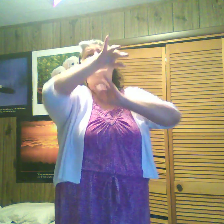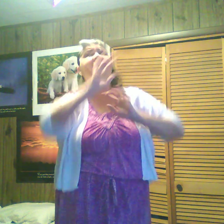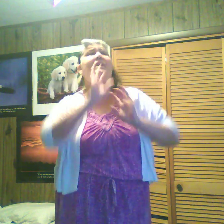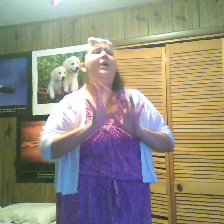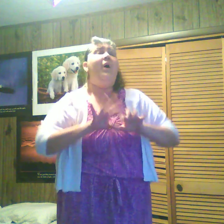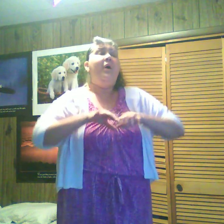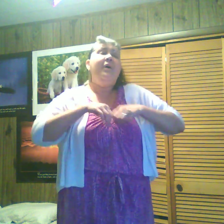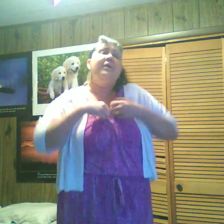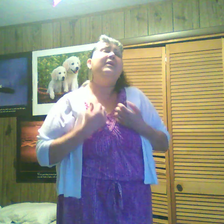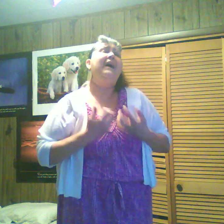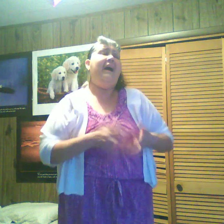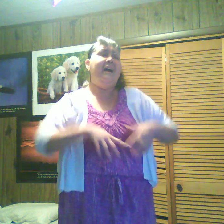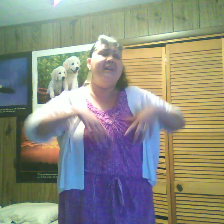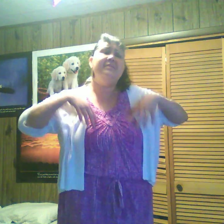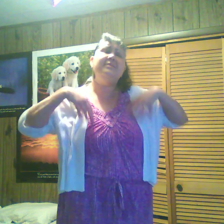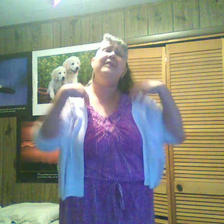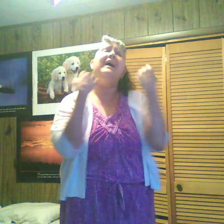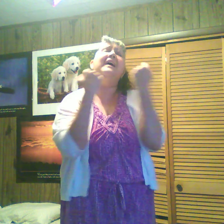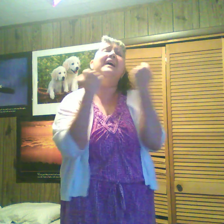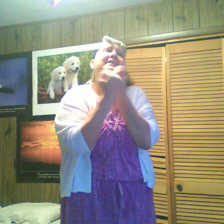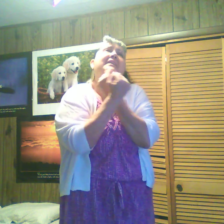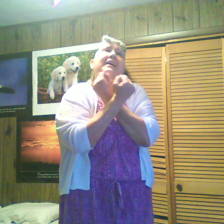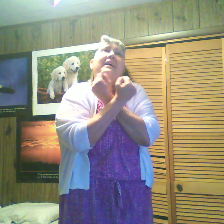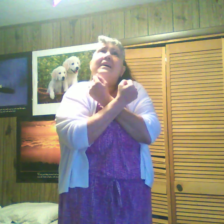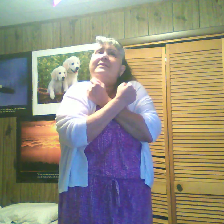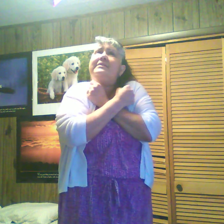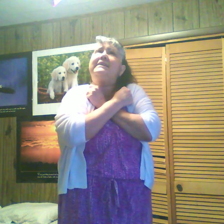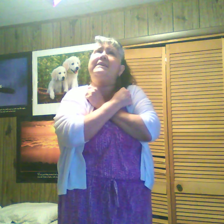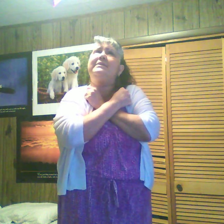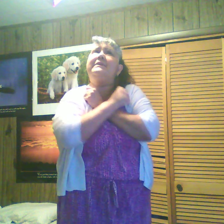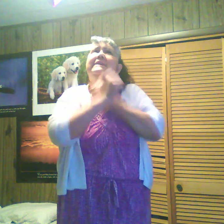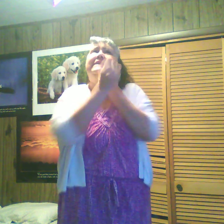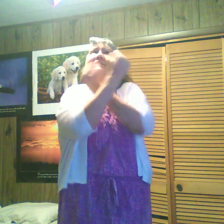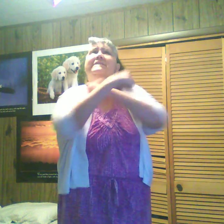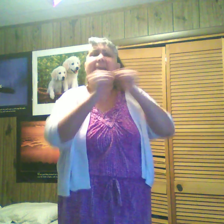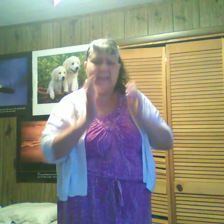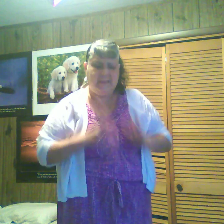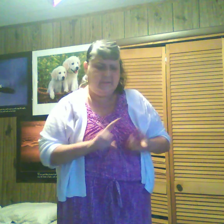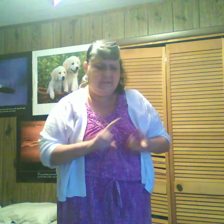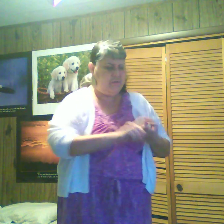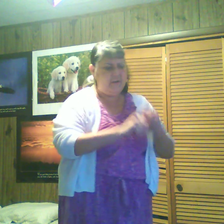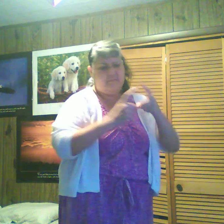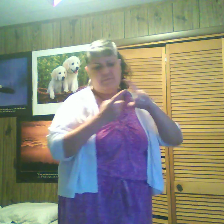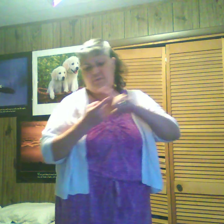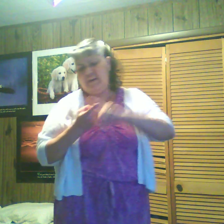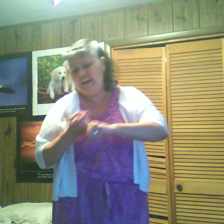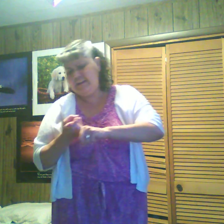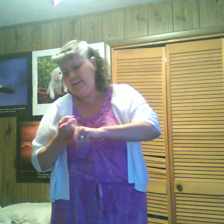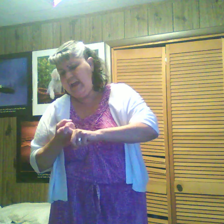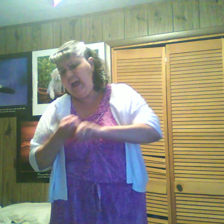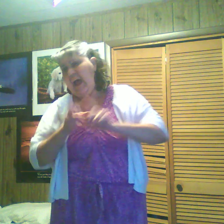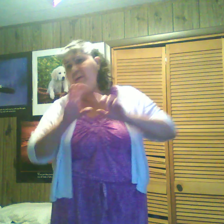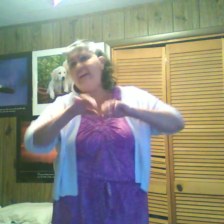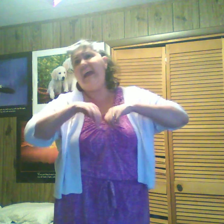O how I love you, Savior and friend, how